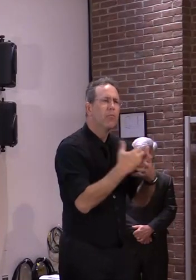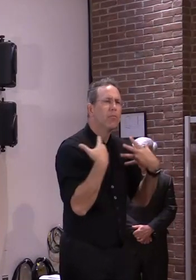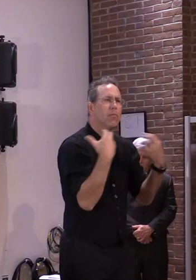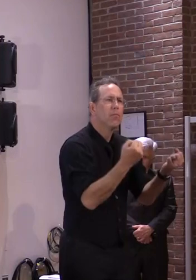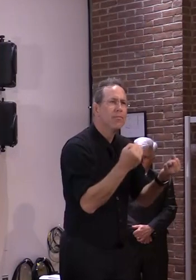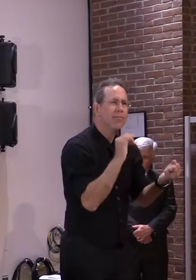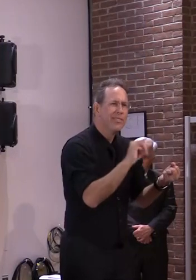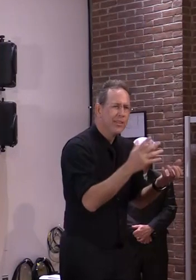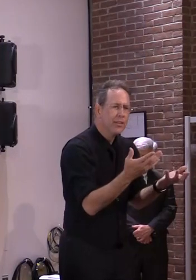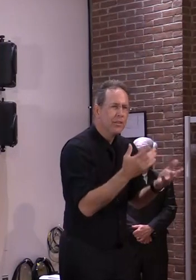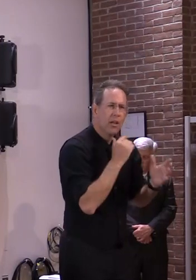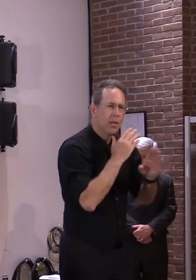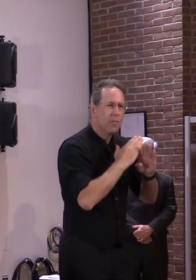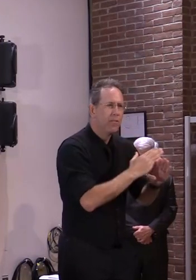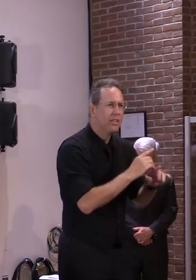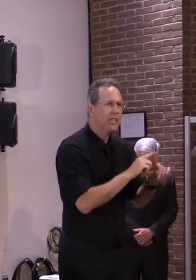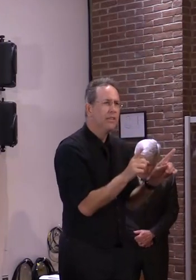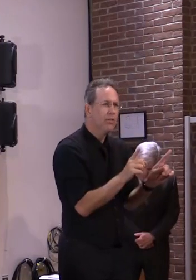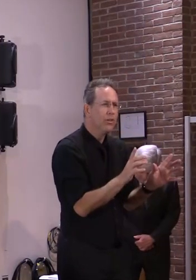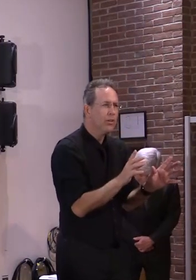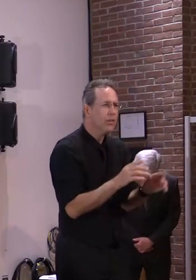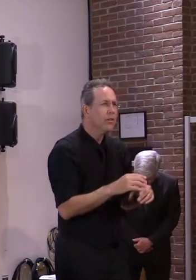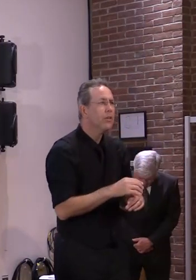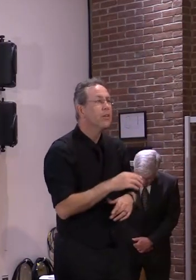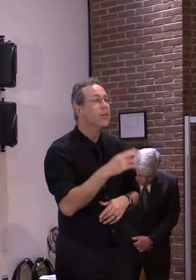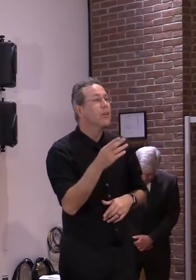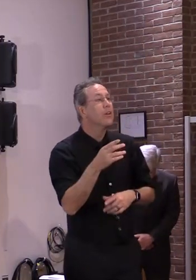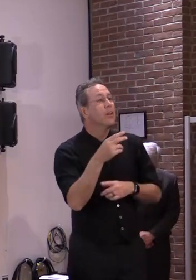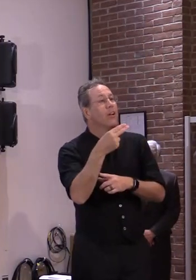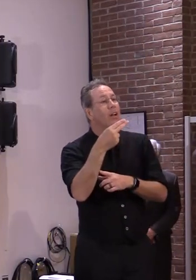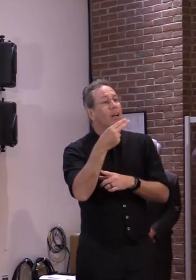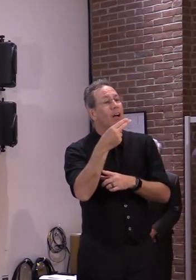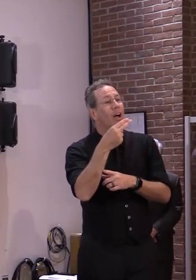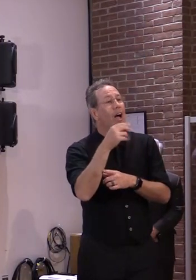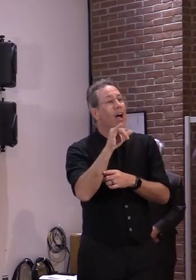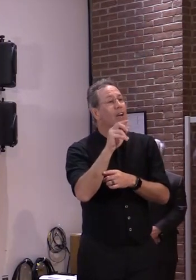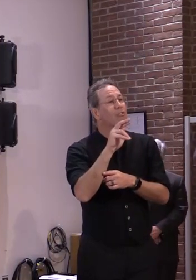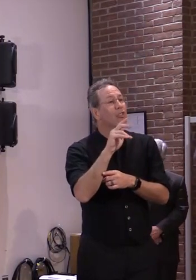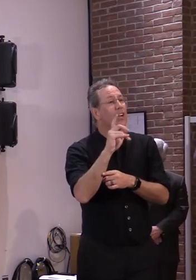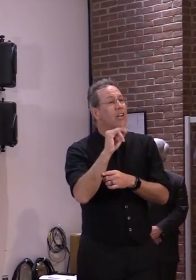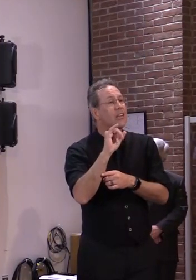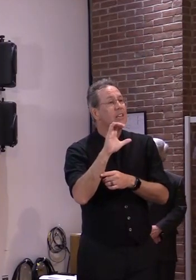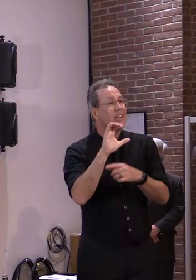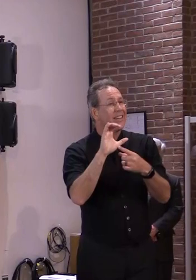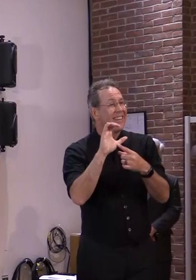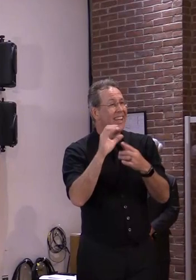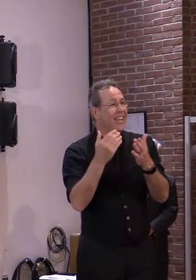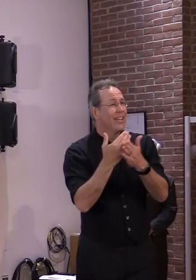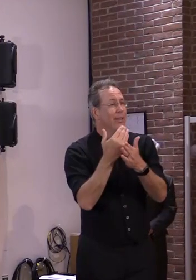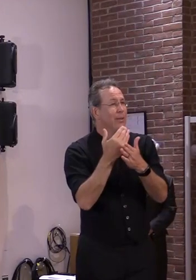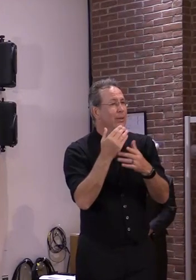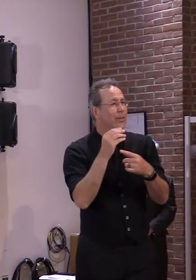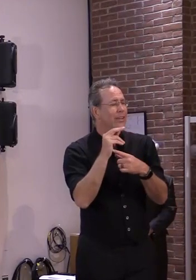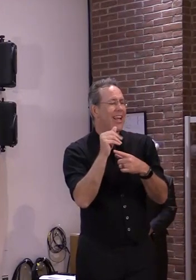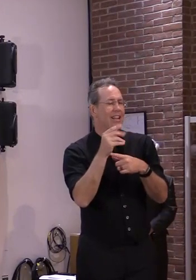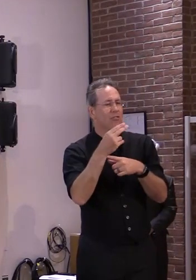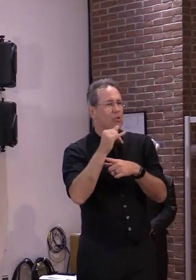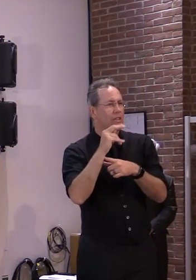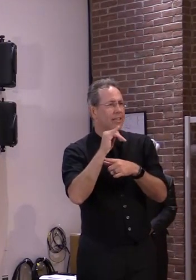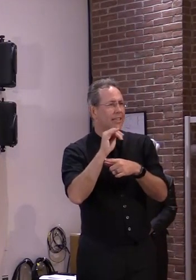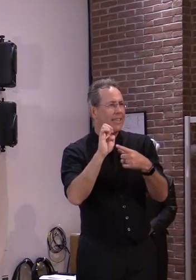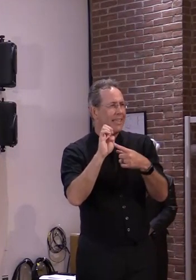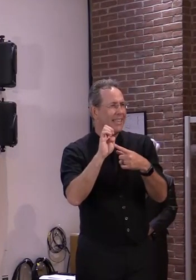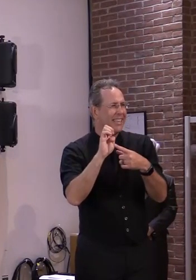the risk-benefit ratio is markedly in favor of risk, not benefit. With regard